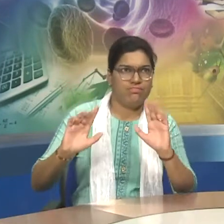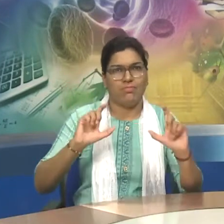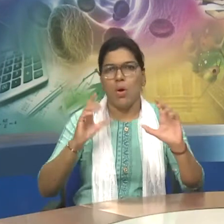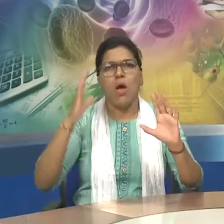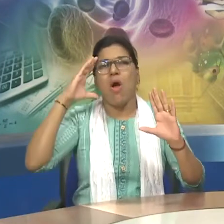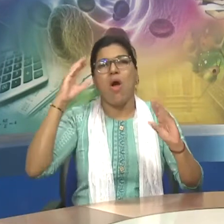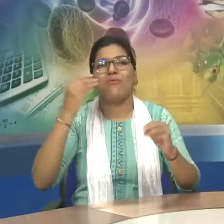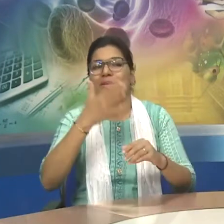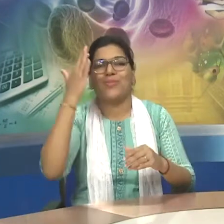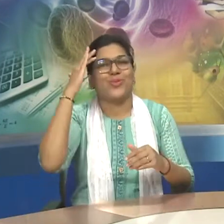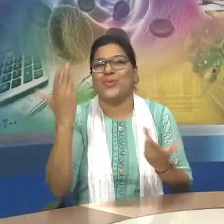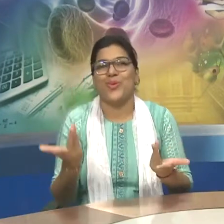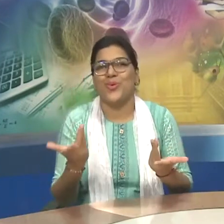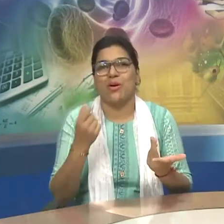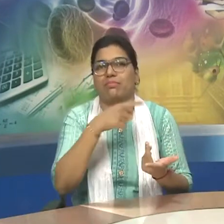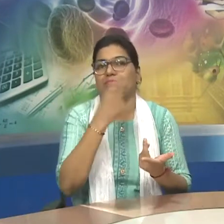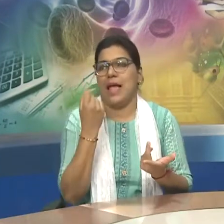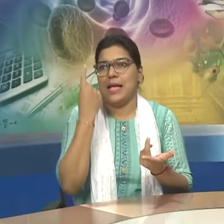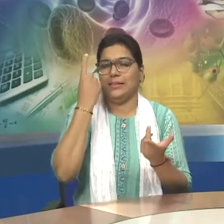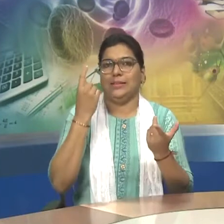extent of